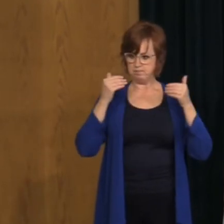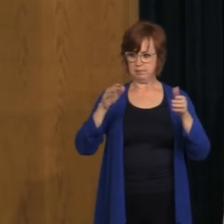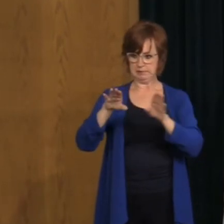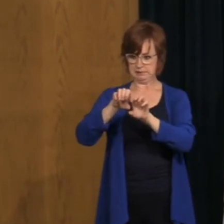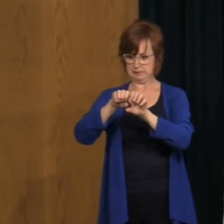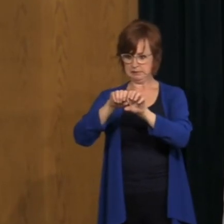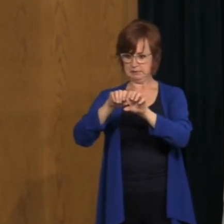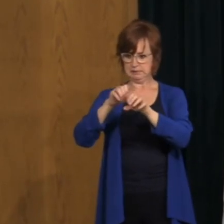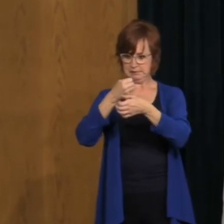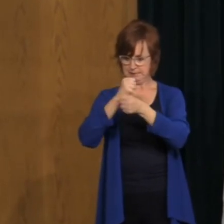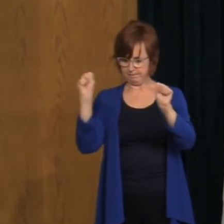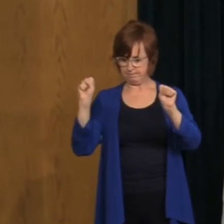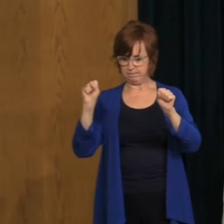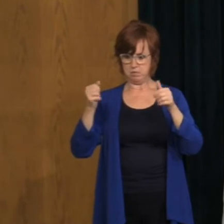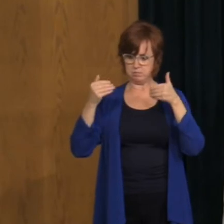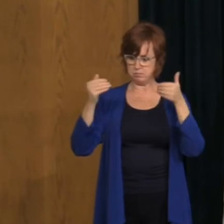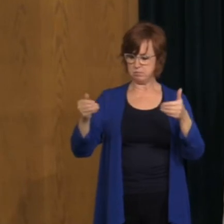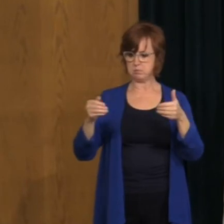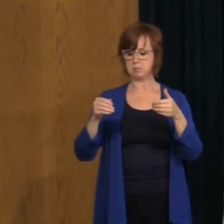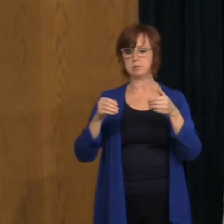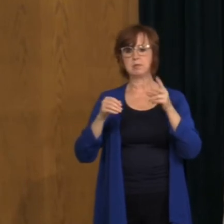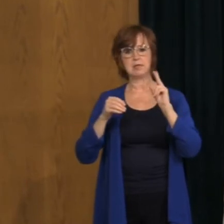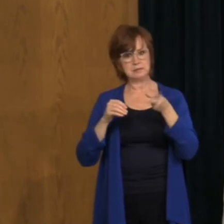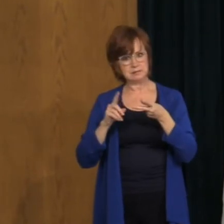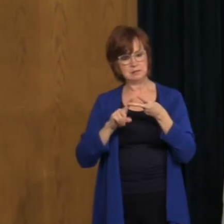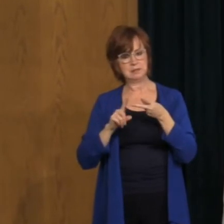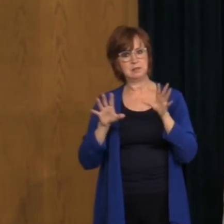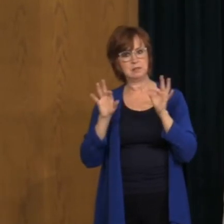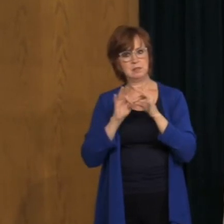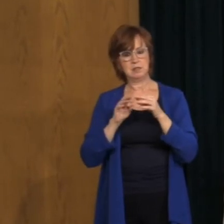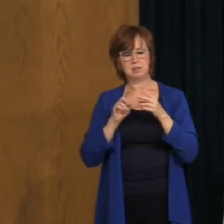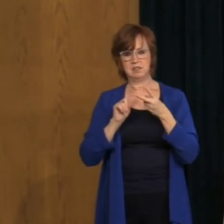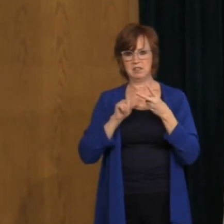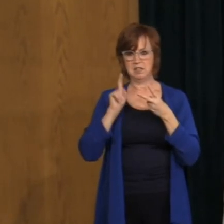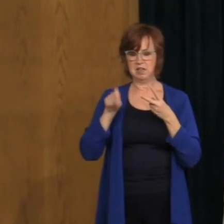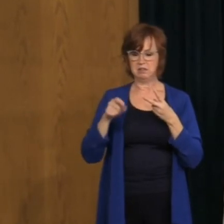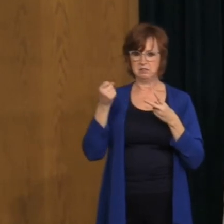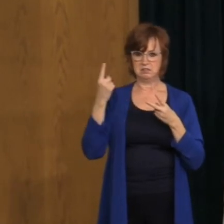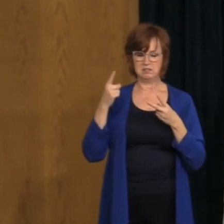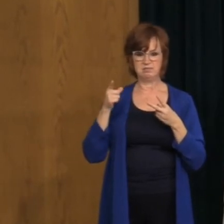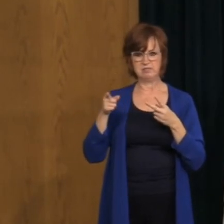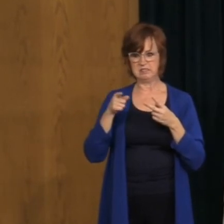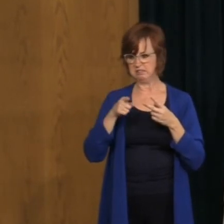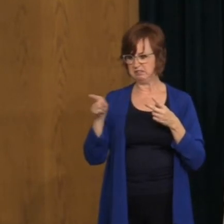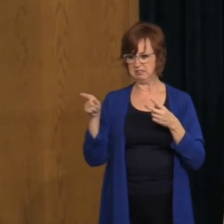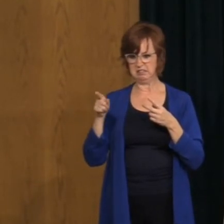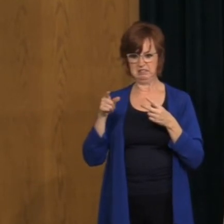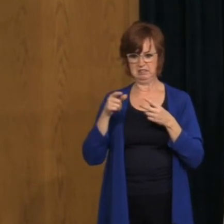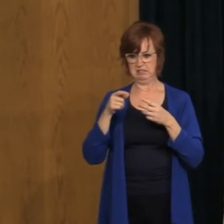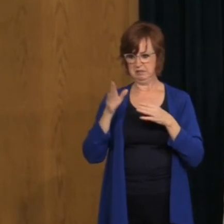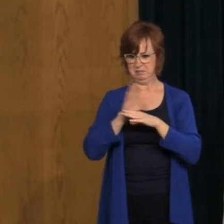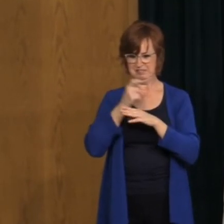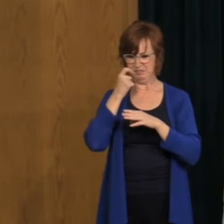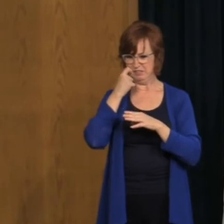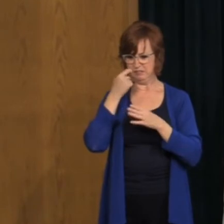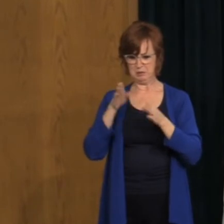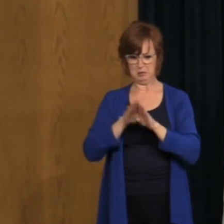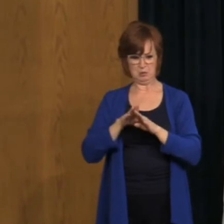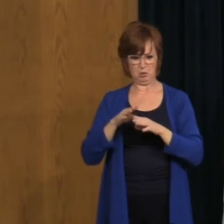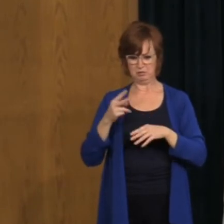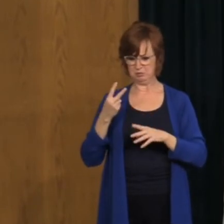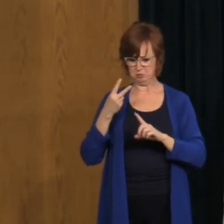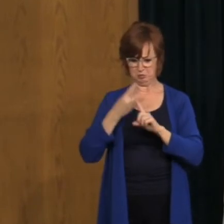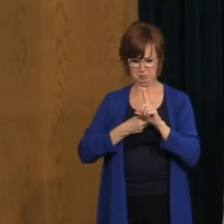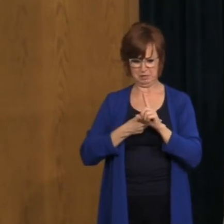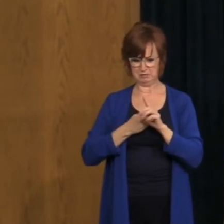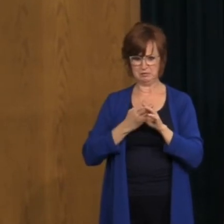to ensure, understanding that many of these businesses have had a very difficult couple of months in not operating, that if there is a way for them to